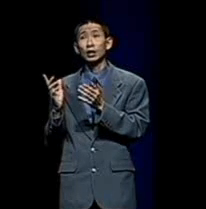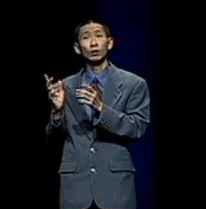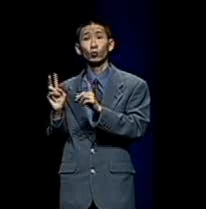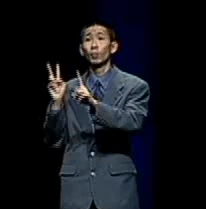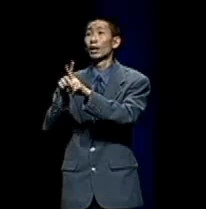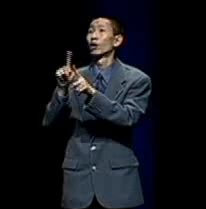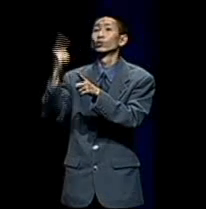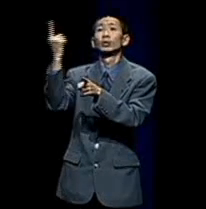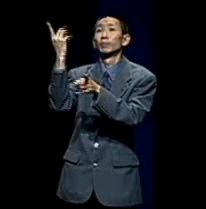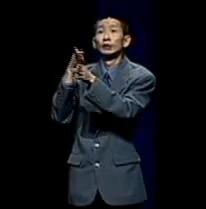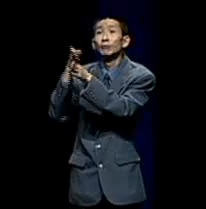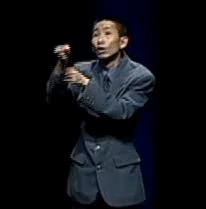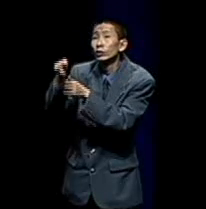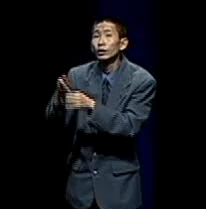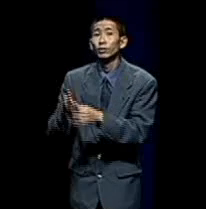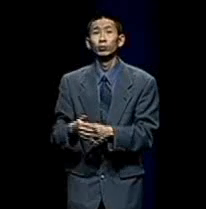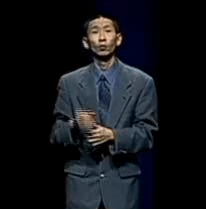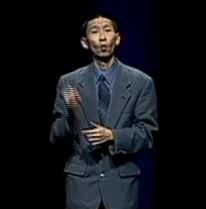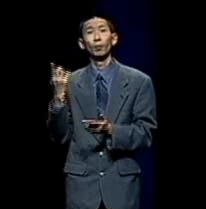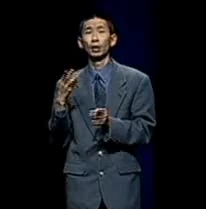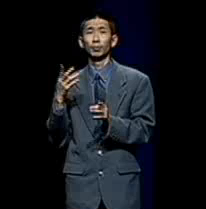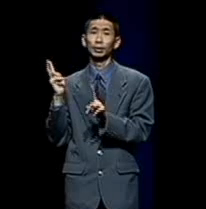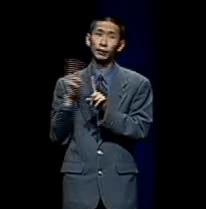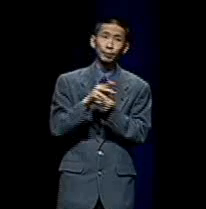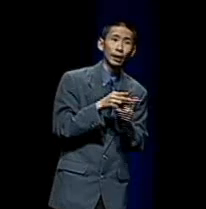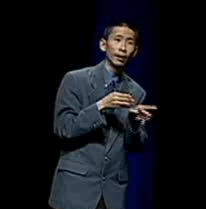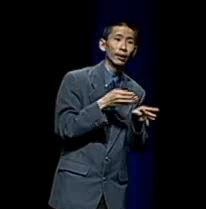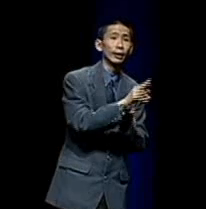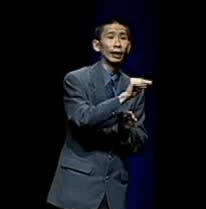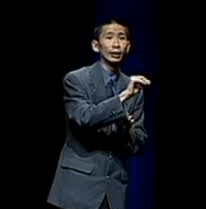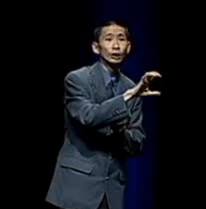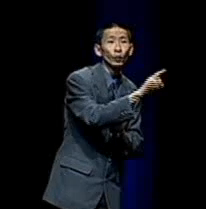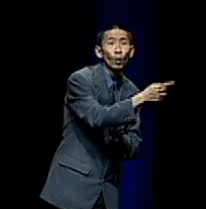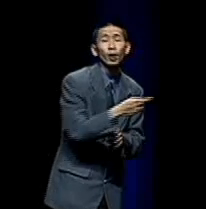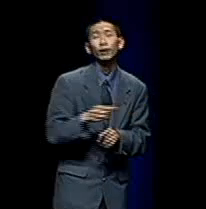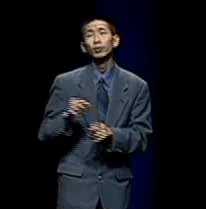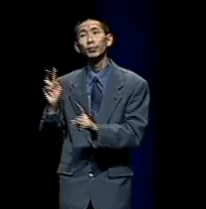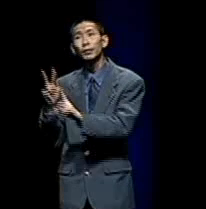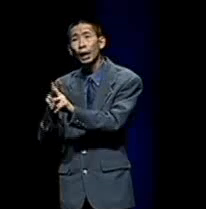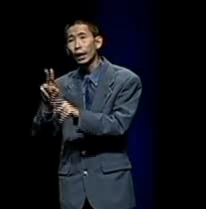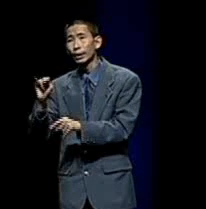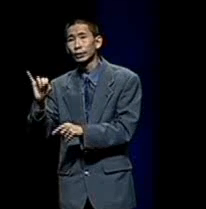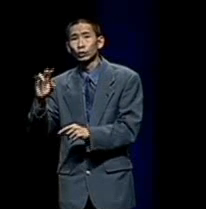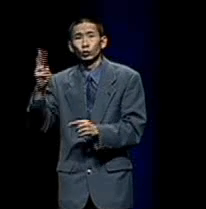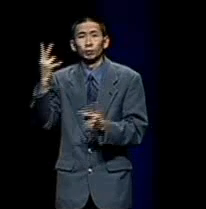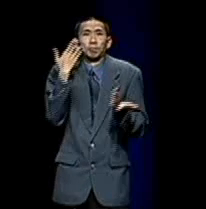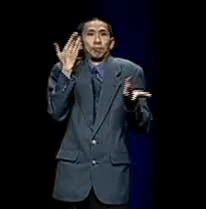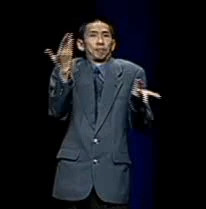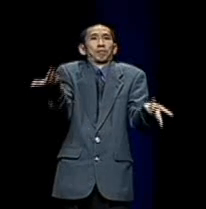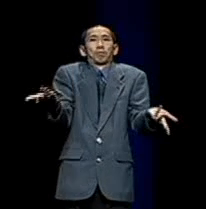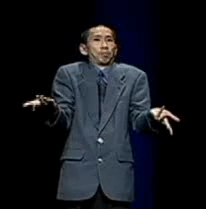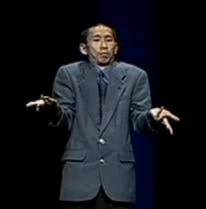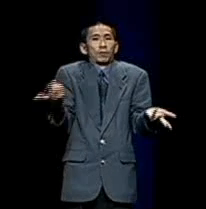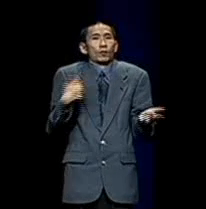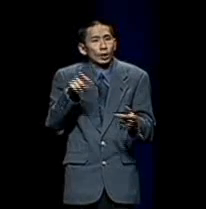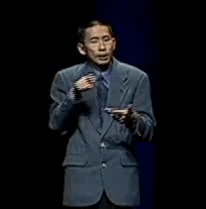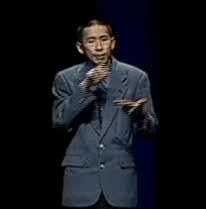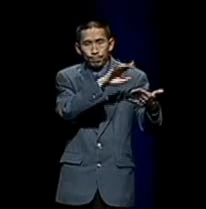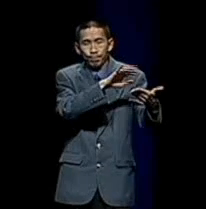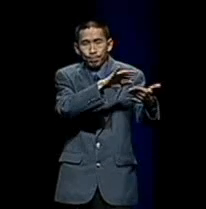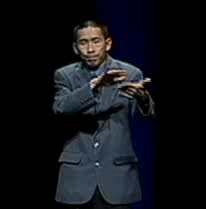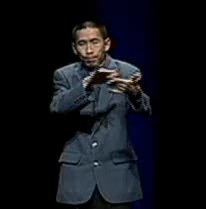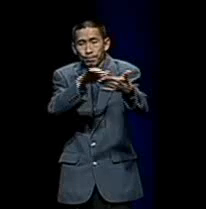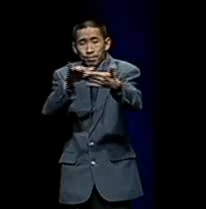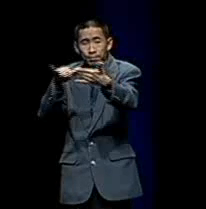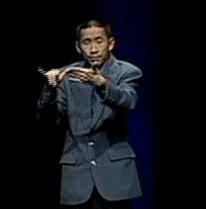they may translate to one of the 2 generalist levels. I don't know. We will need to actually study, look at the information,